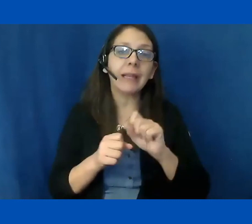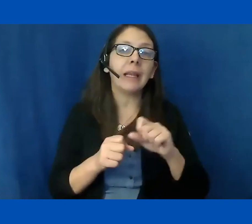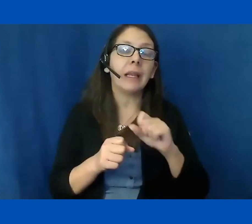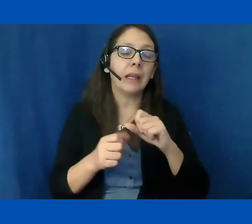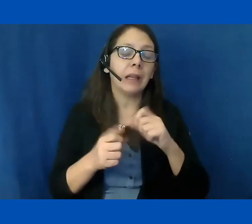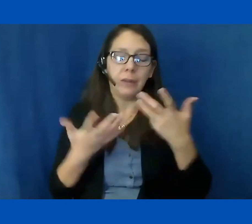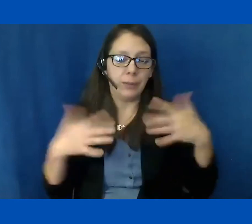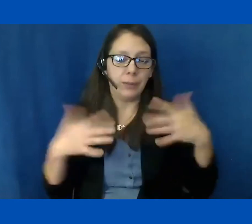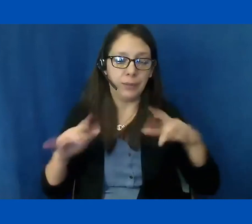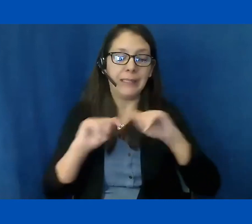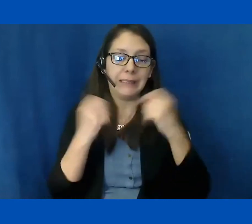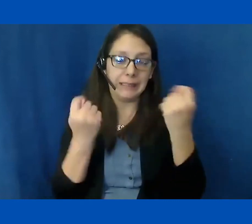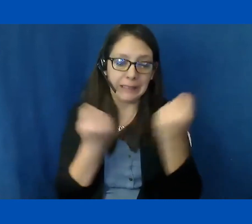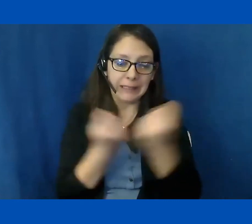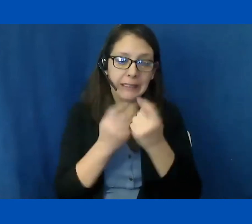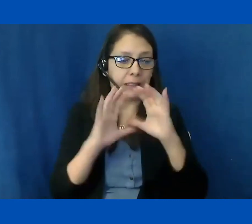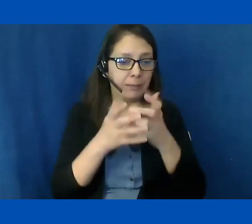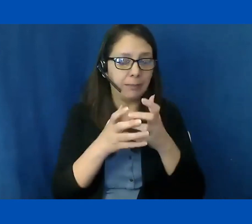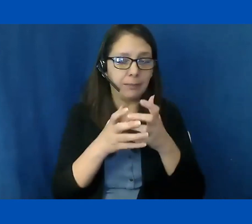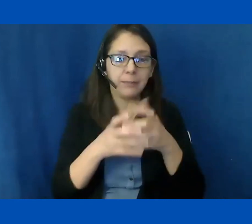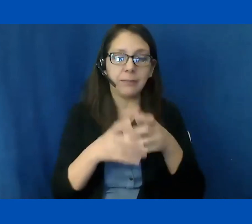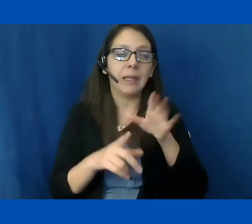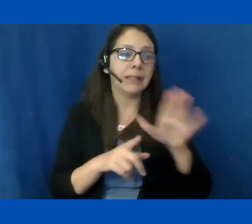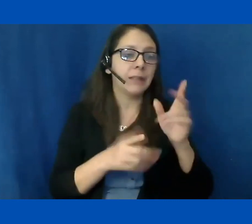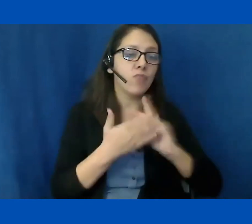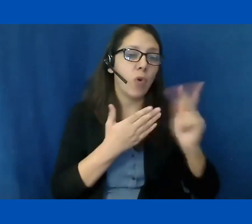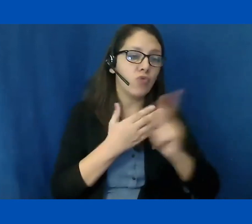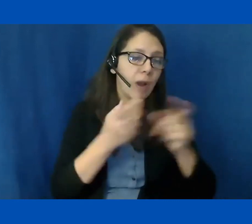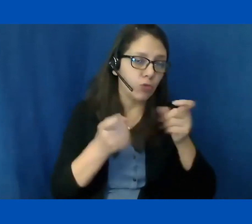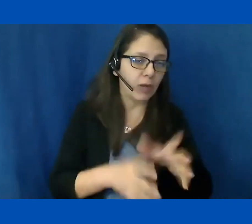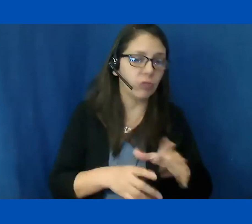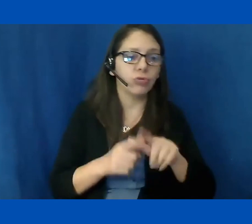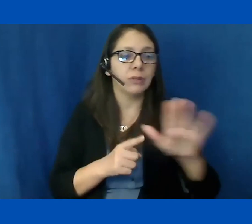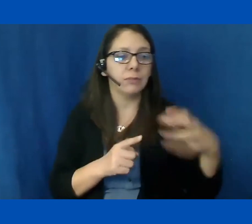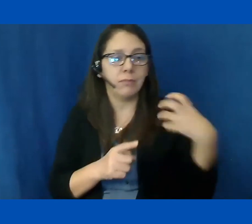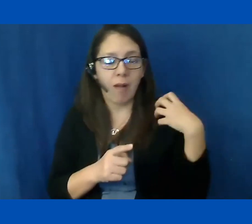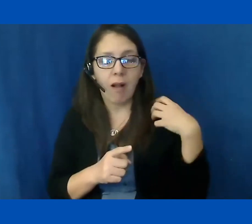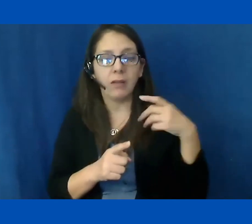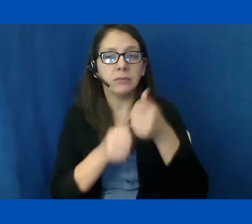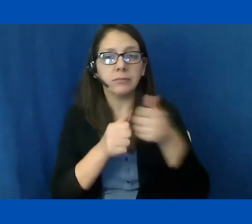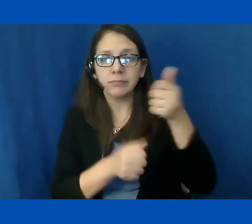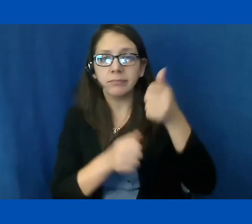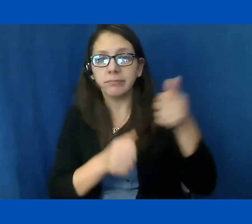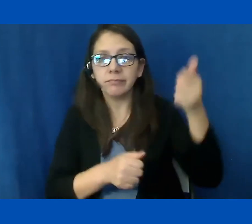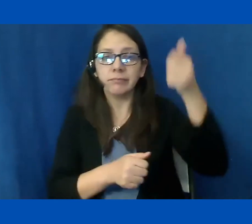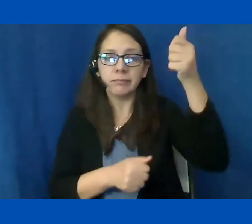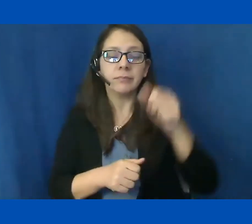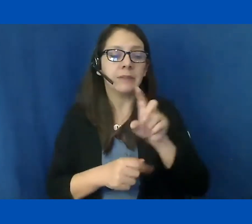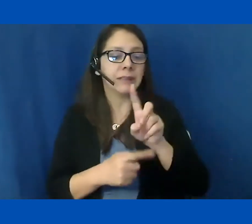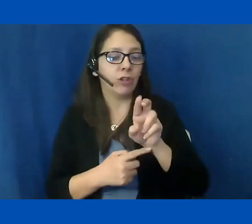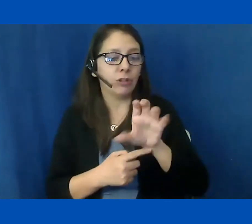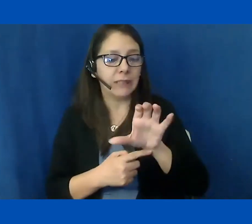It was a program director and then his boss, all my instructors, the DRC, VR,